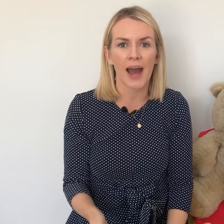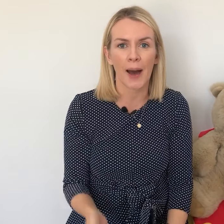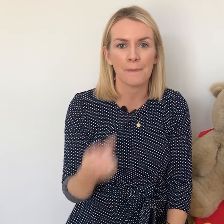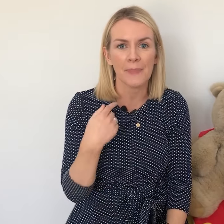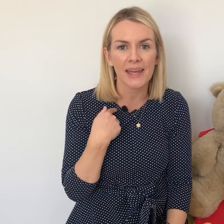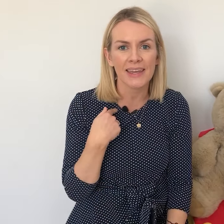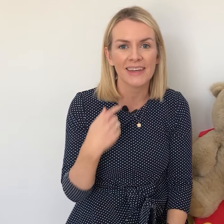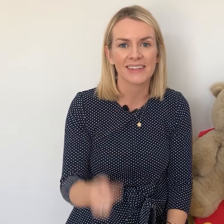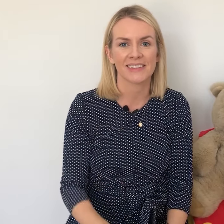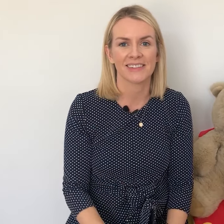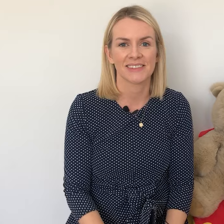at me.